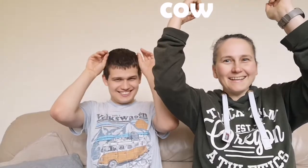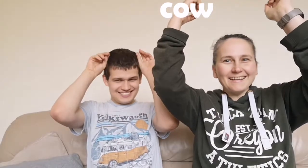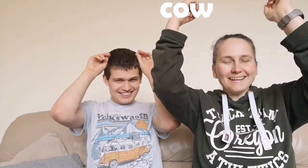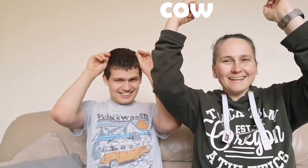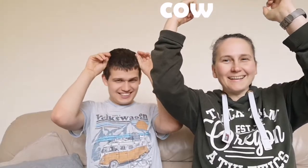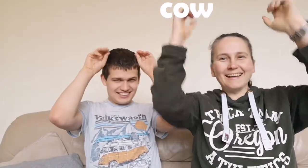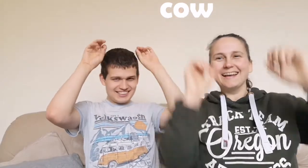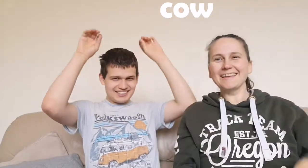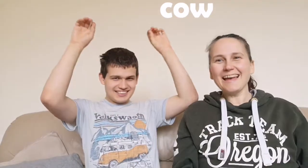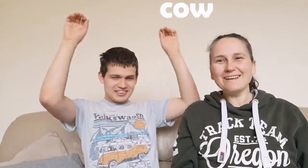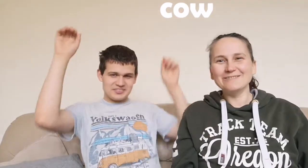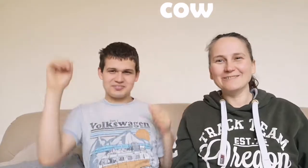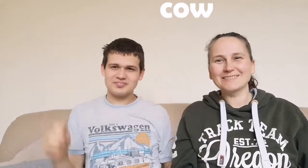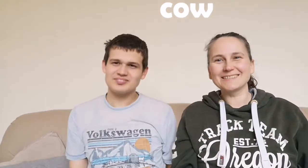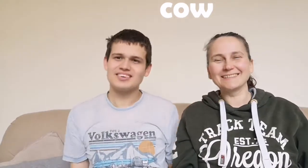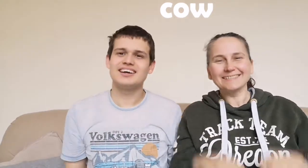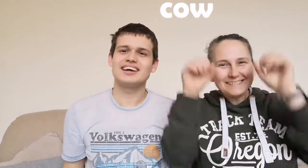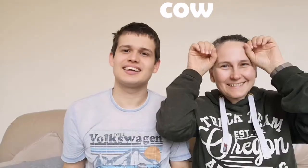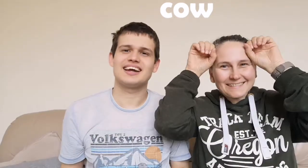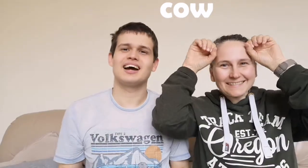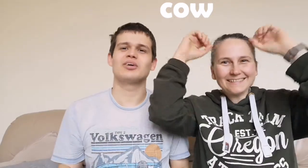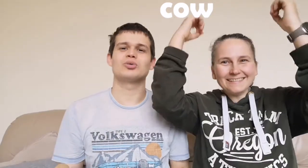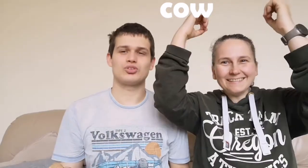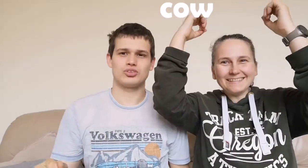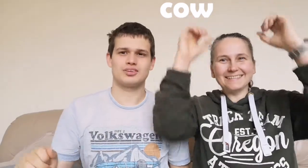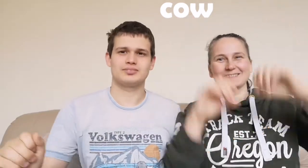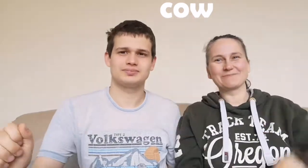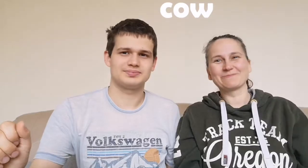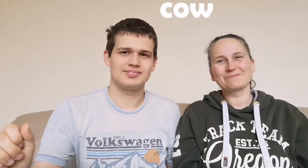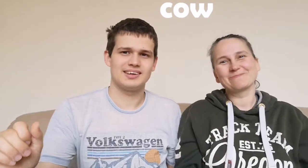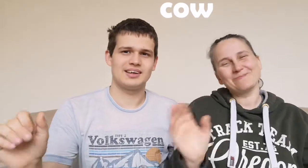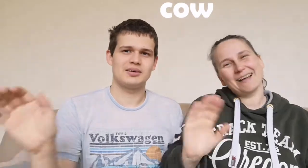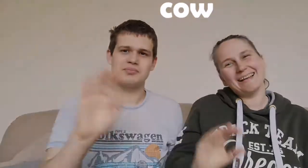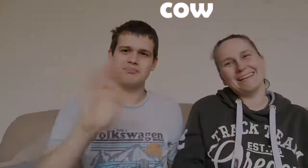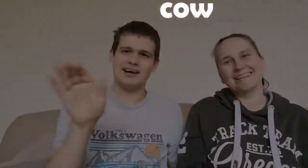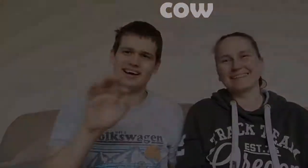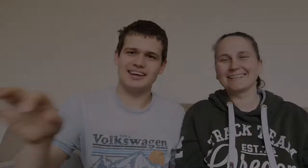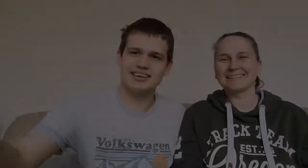cows. Cows. Bye. Bye.